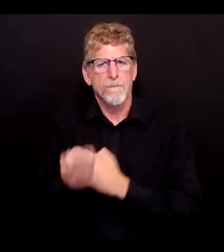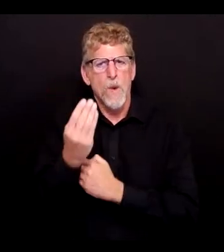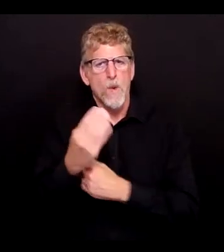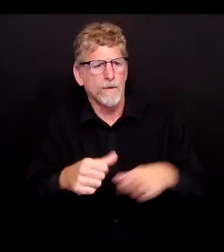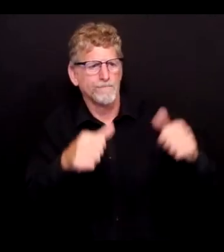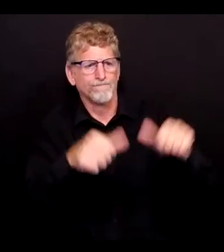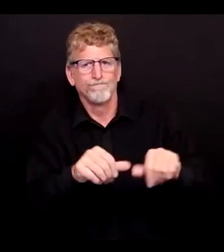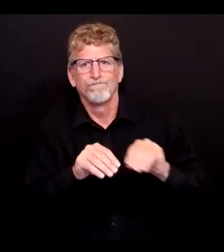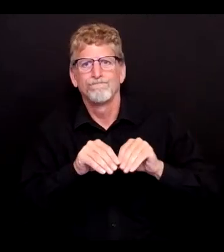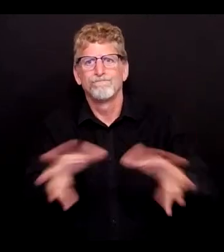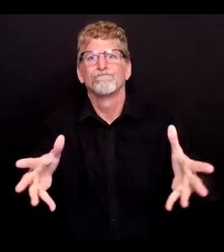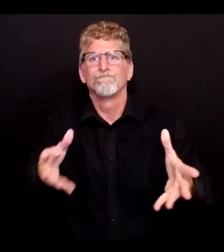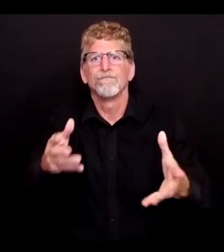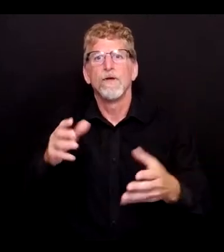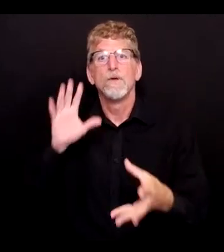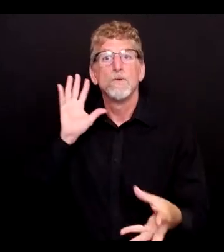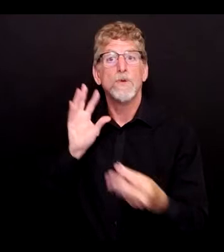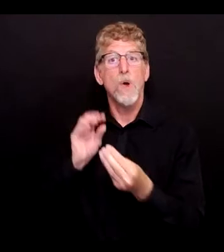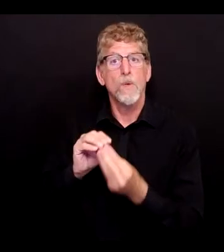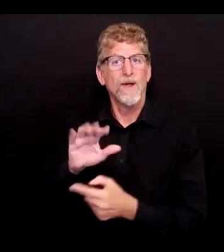of